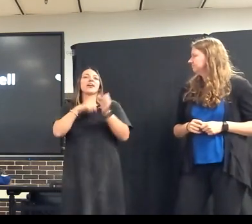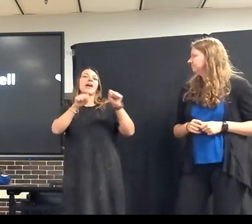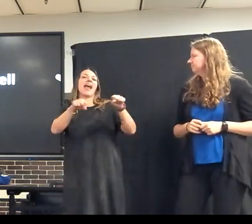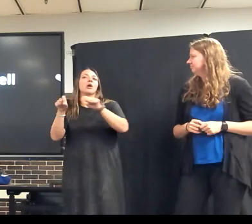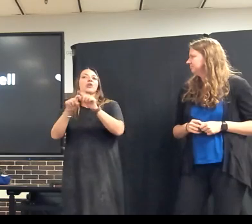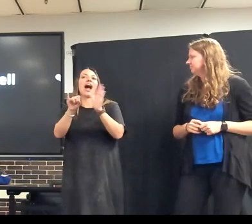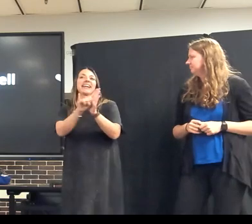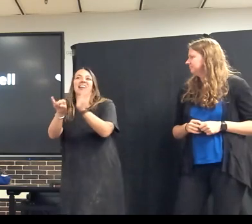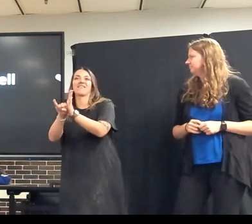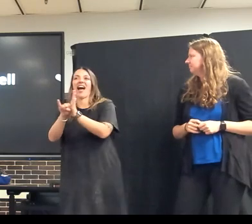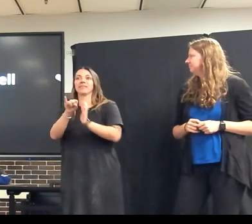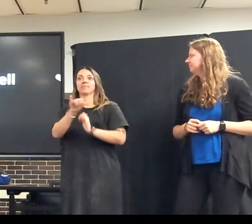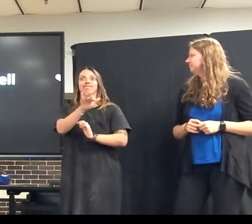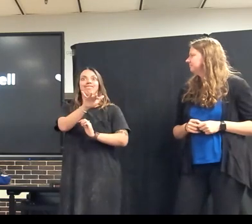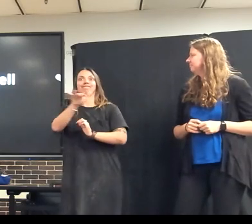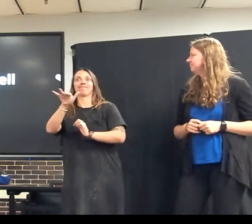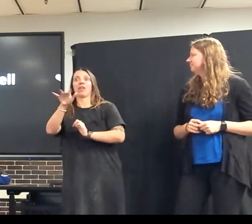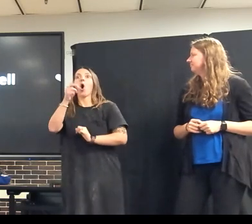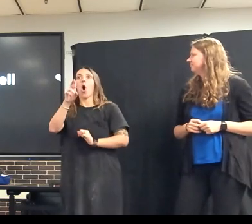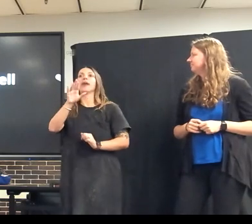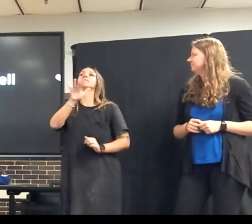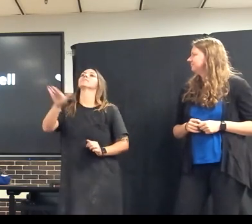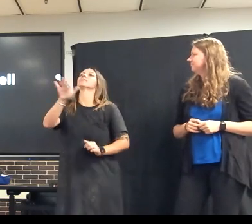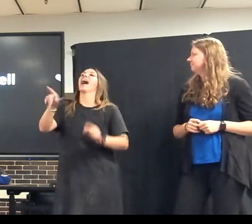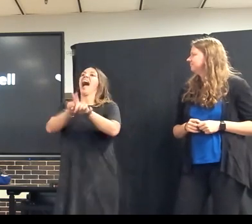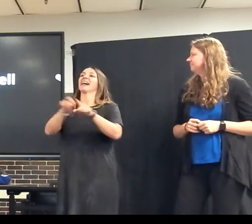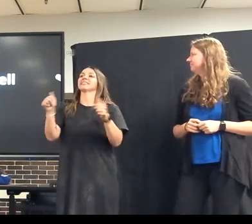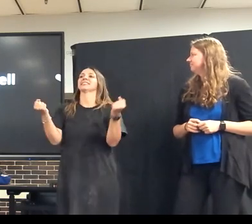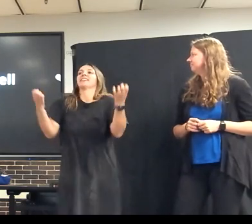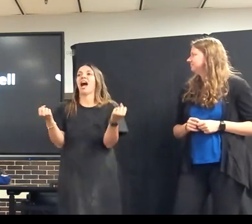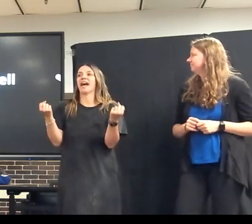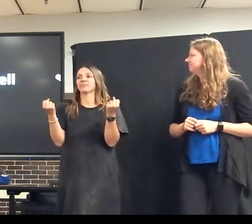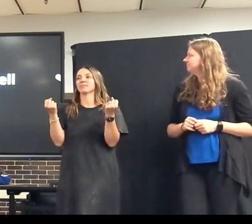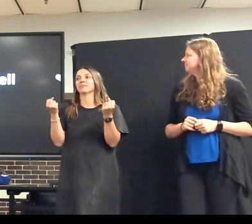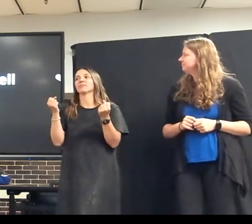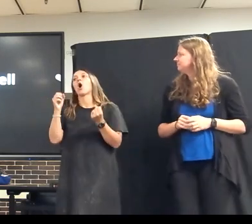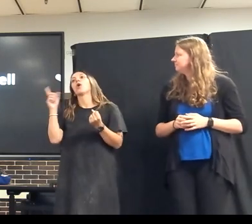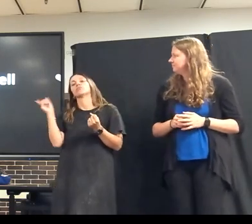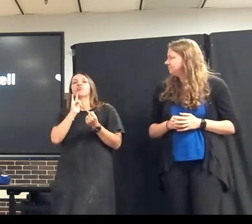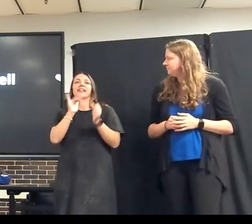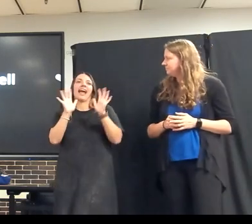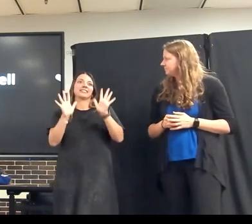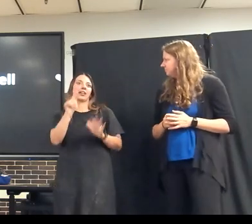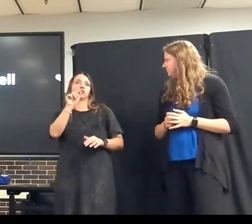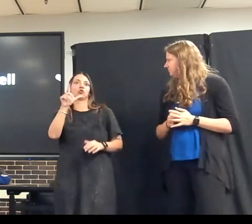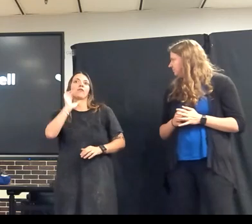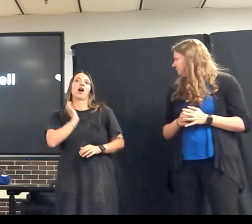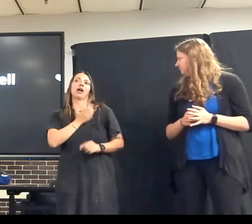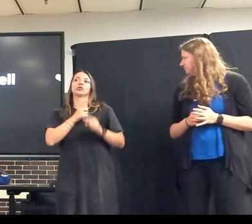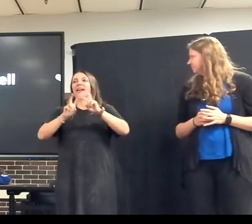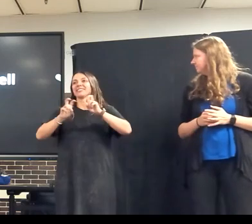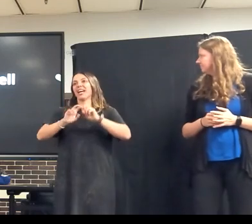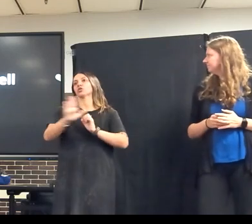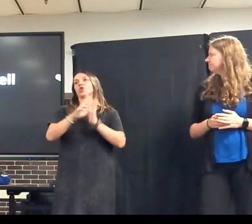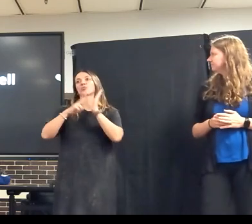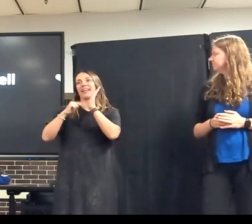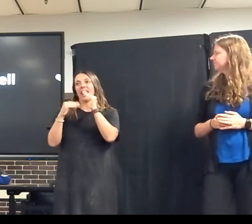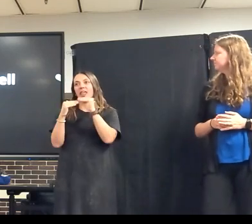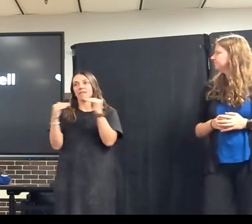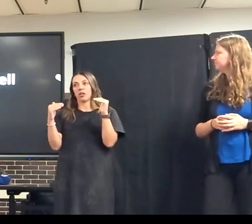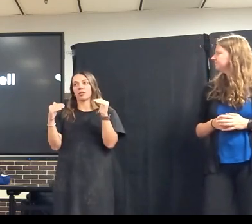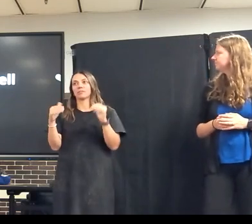used. And some of the words are fingerspelled so that we can identify if those are weak areas in our students. So it's a really